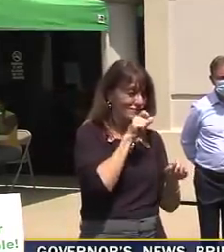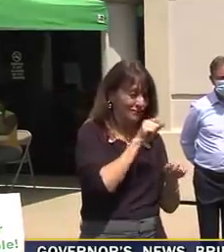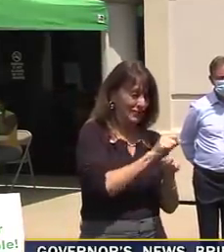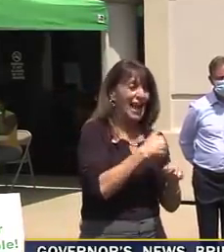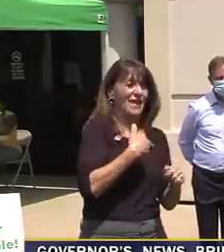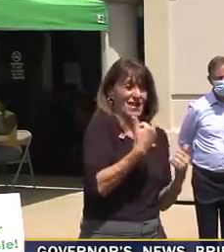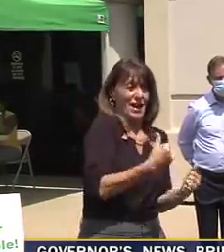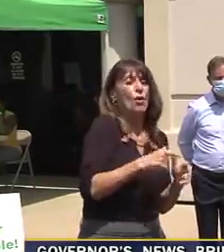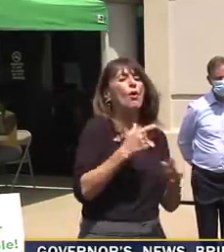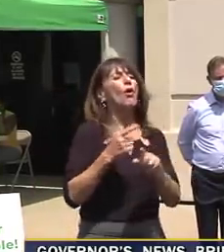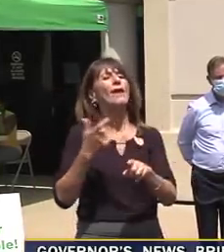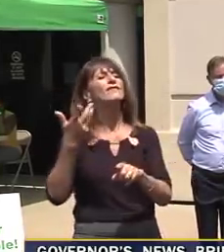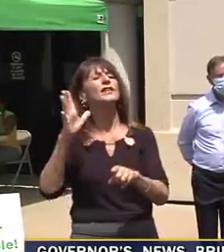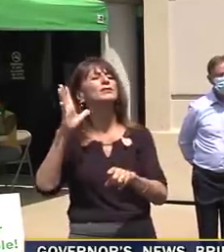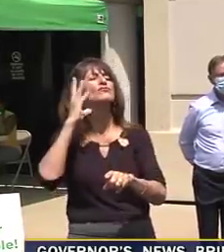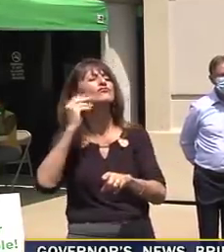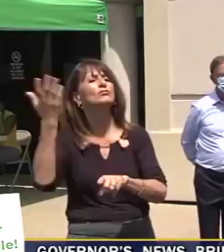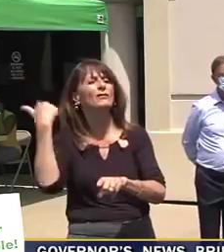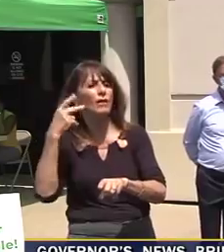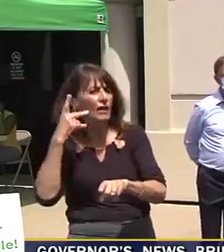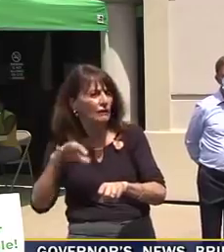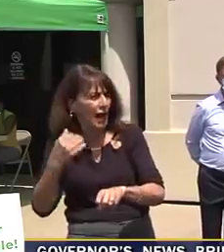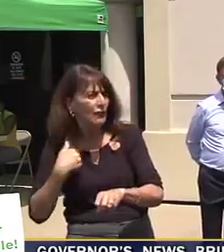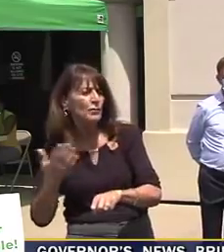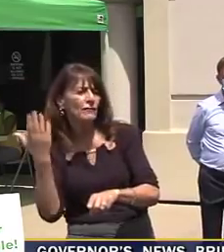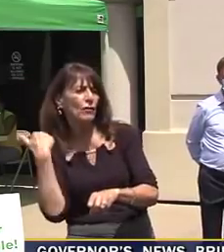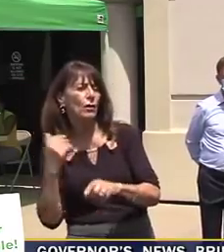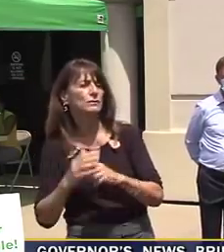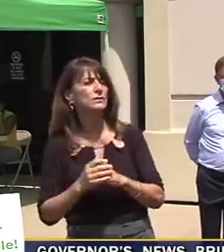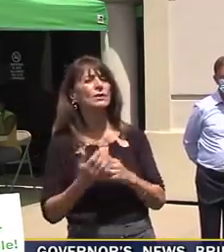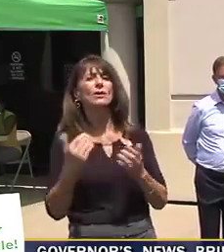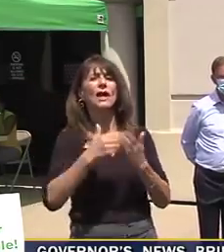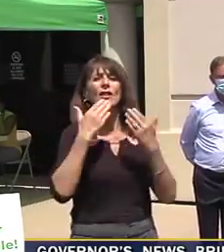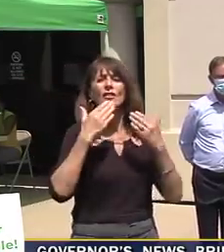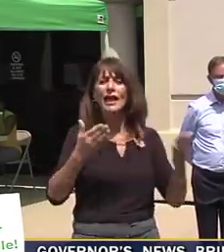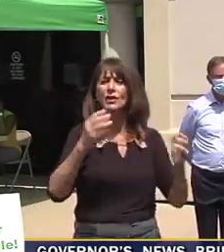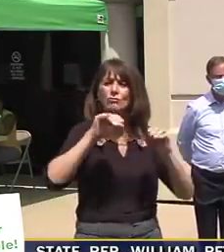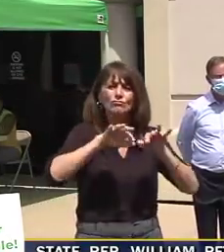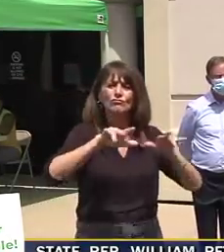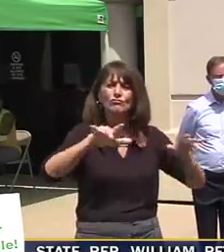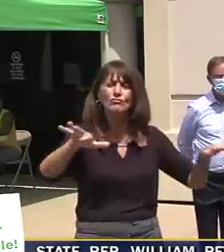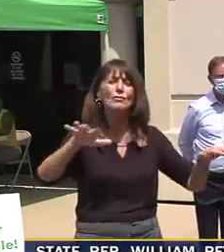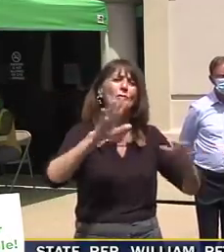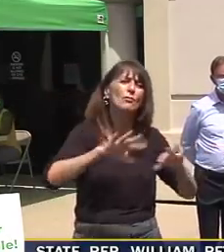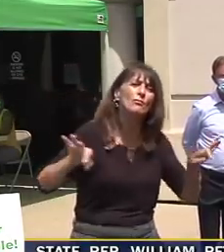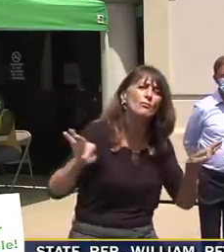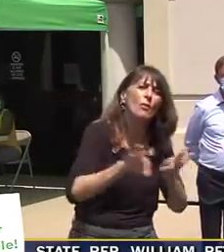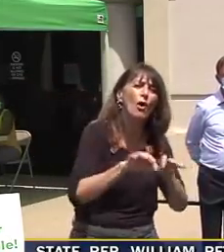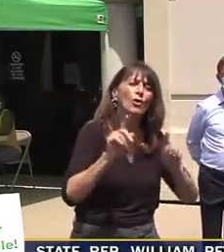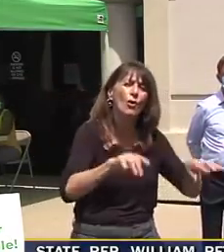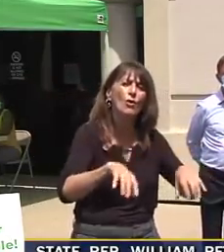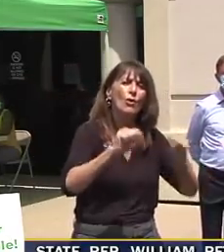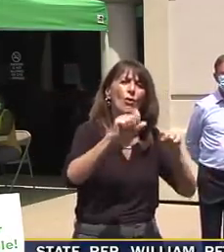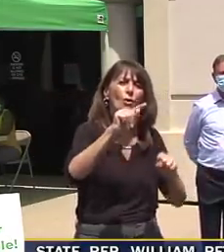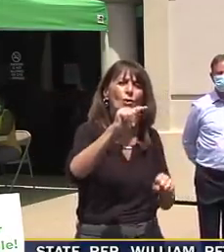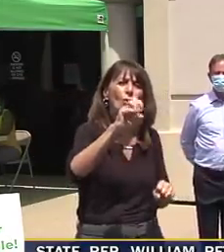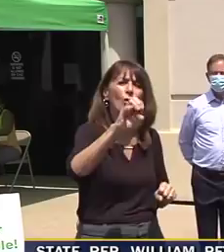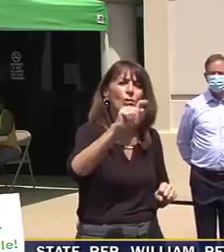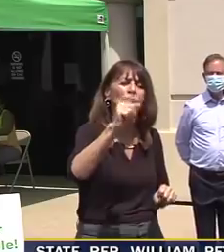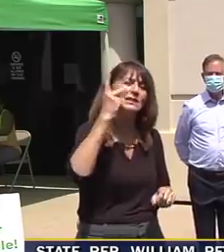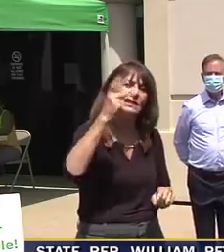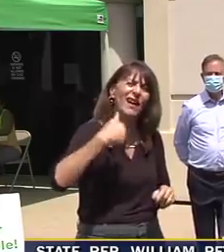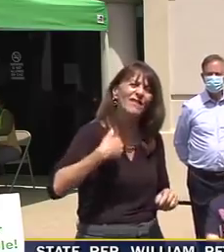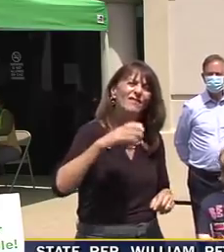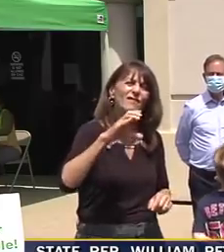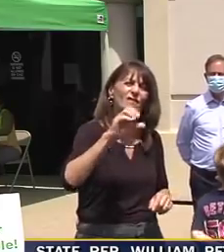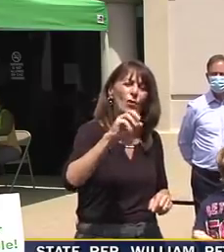they need. So I thank everybody for getting the word out that testing is still critical. And I'll just end with the simple